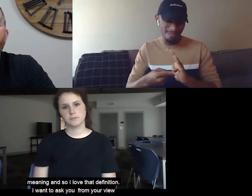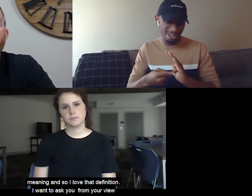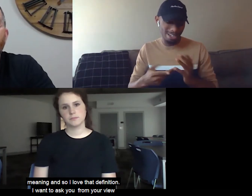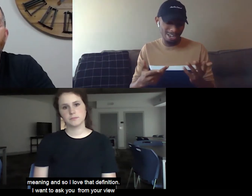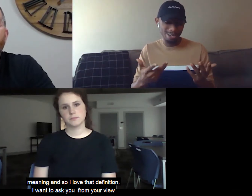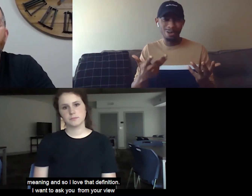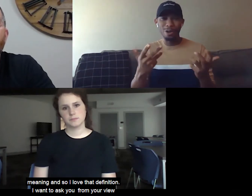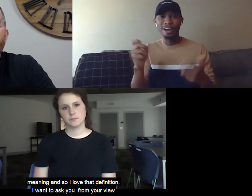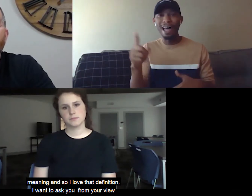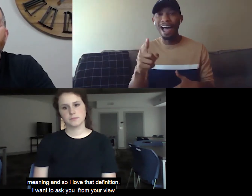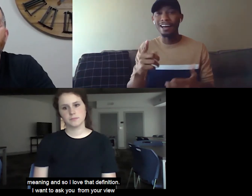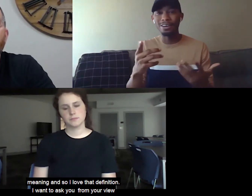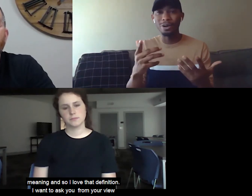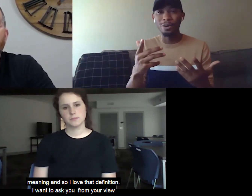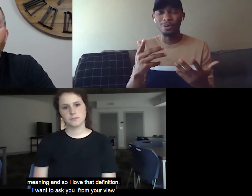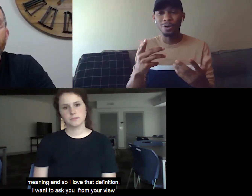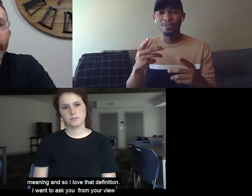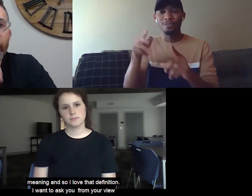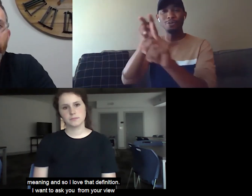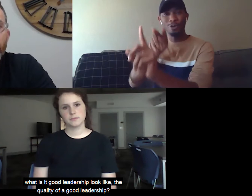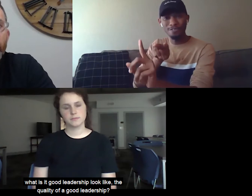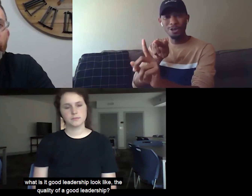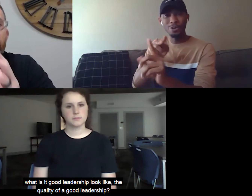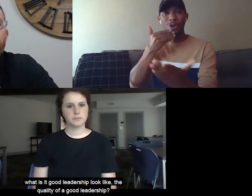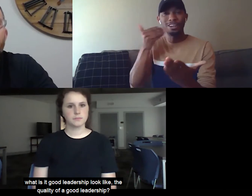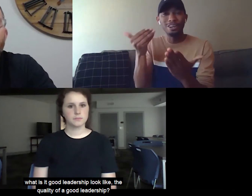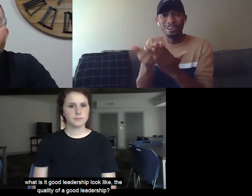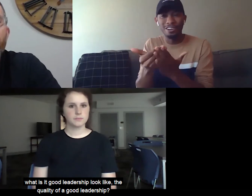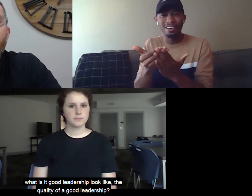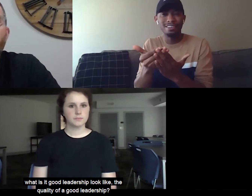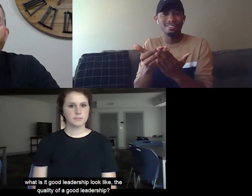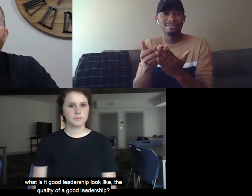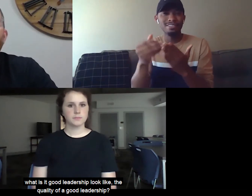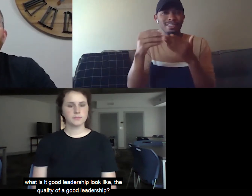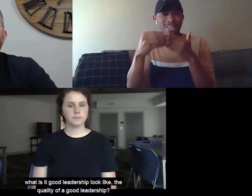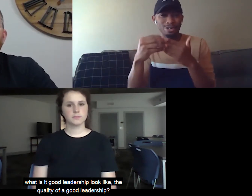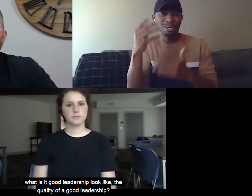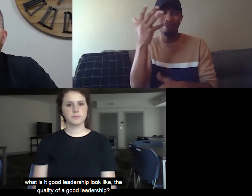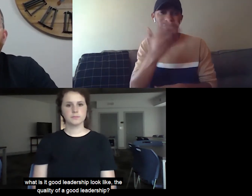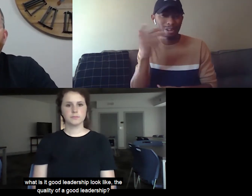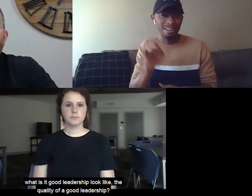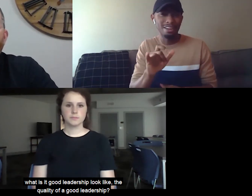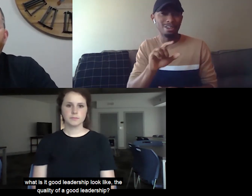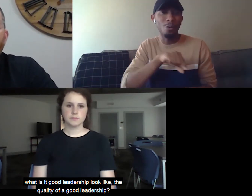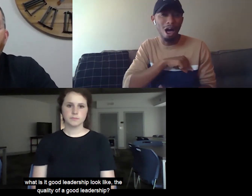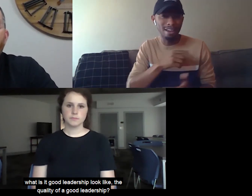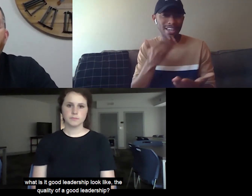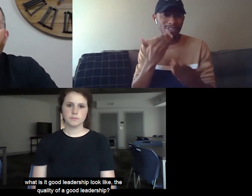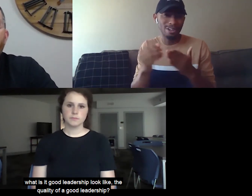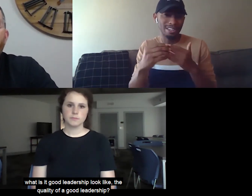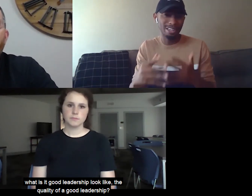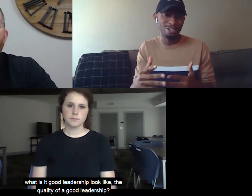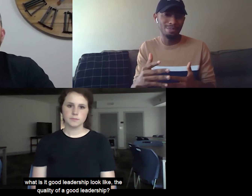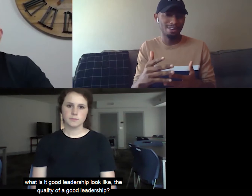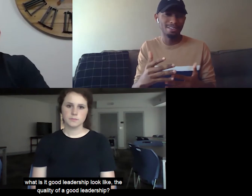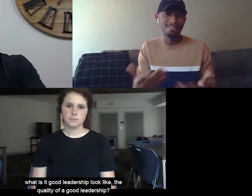that definition. So I want to ask, from your view, what does a good leadership look like? The quality of a